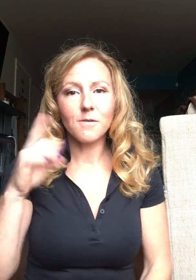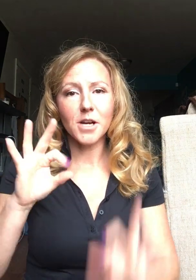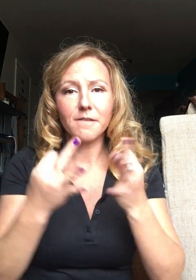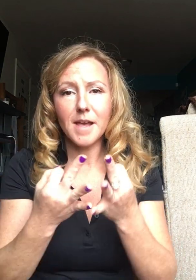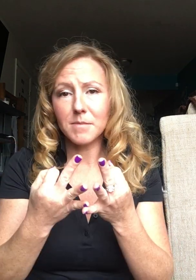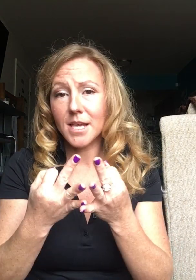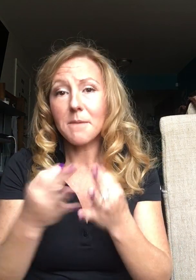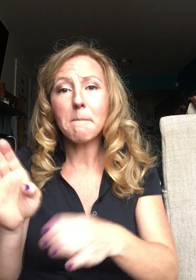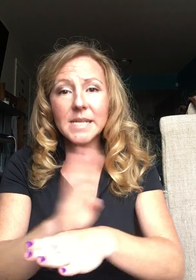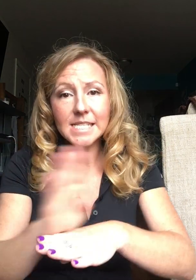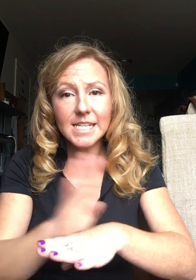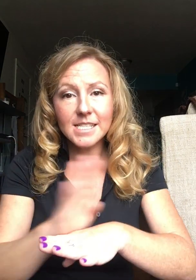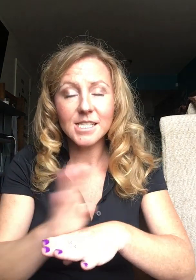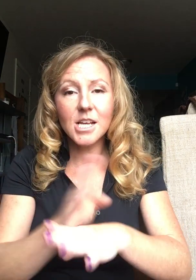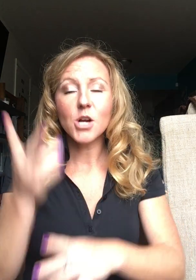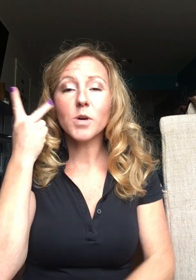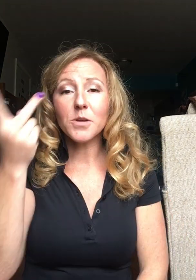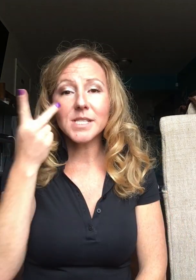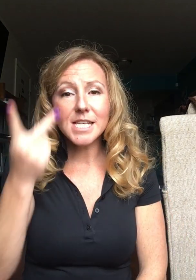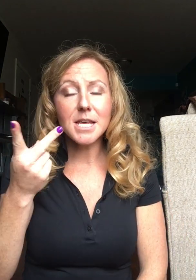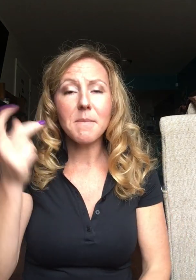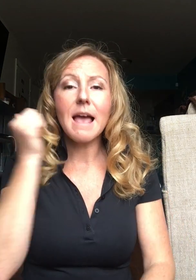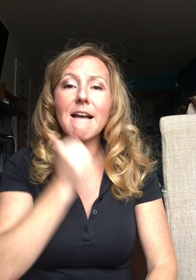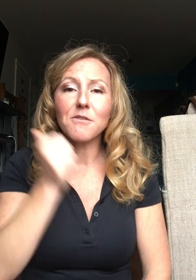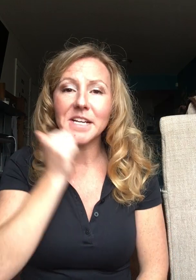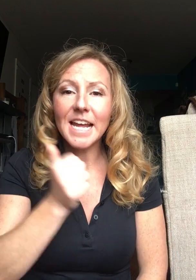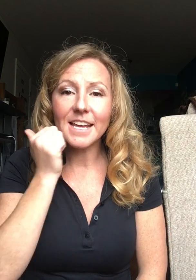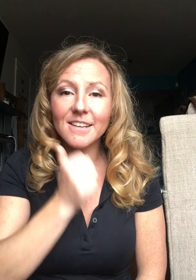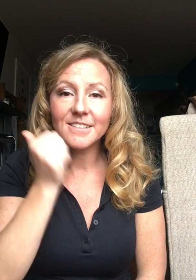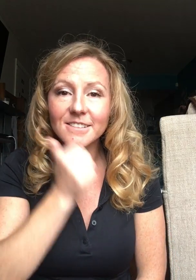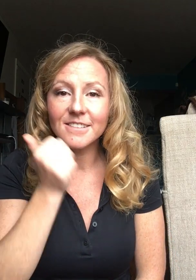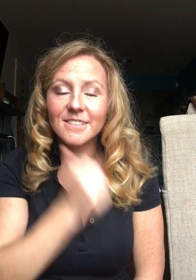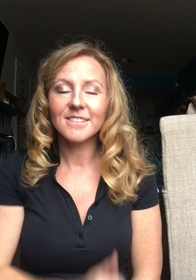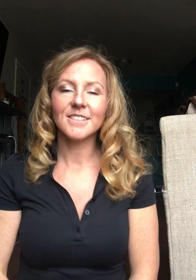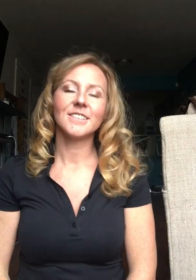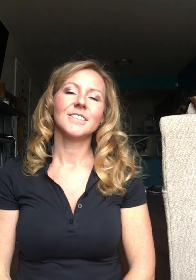your family business where you would see them every day?